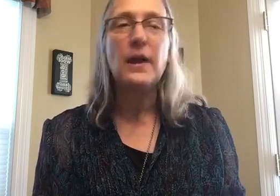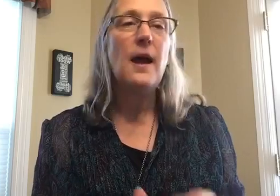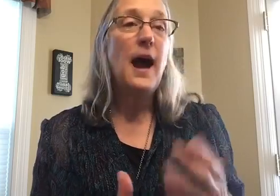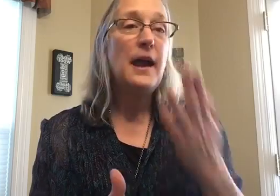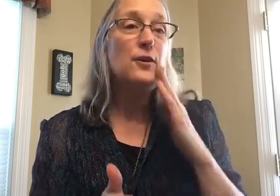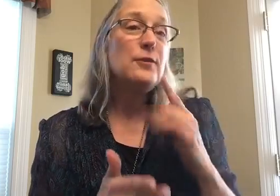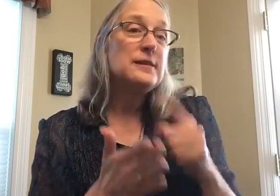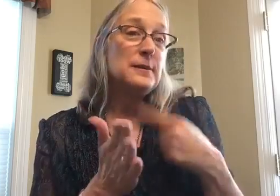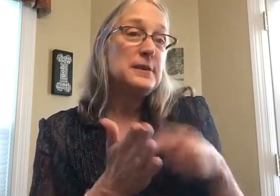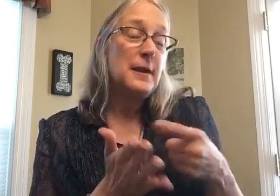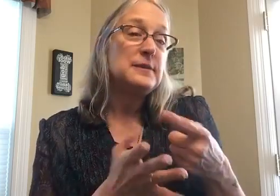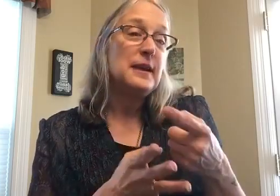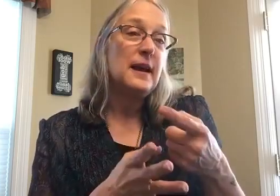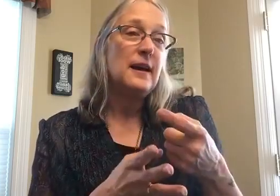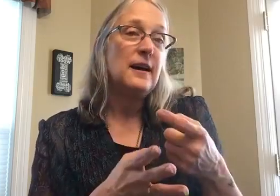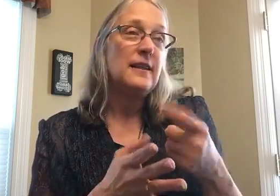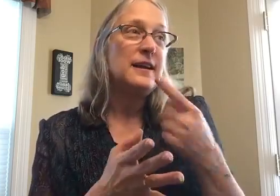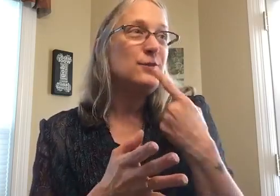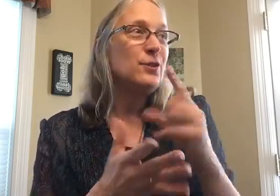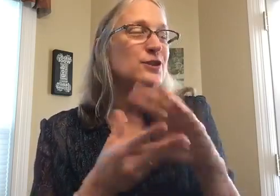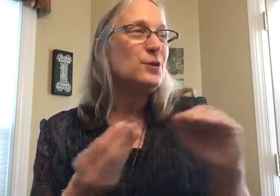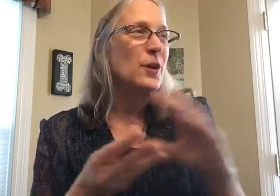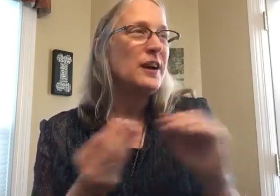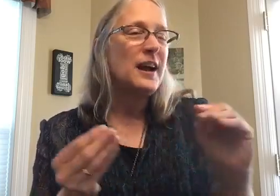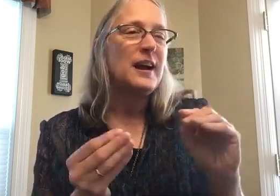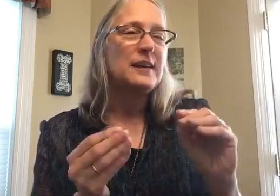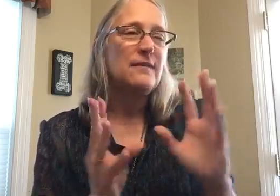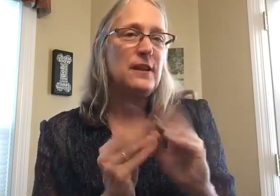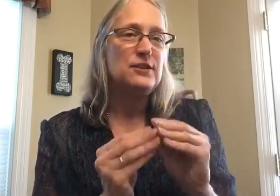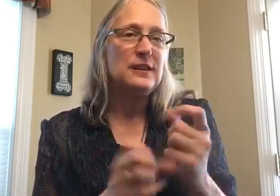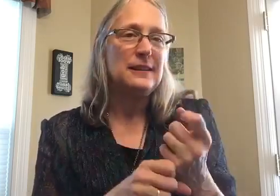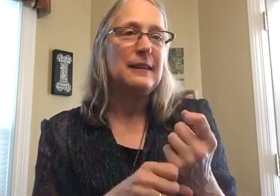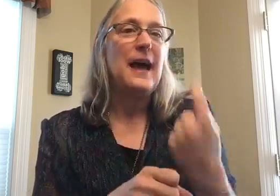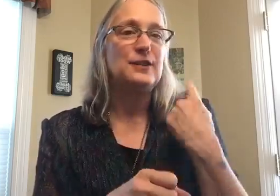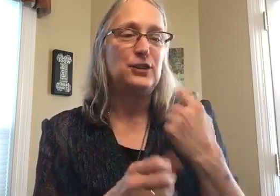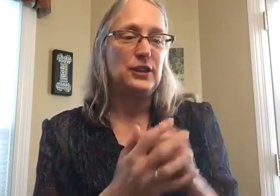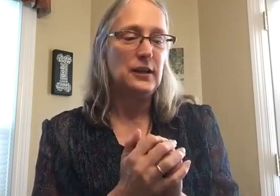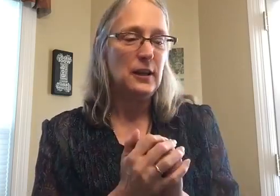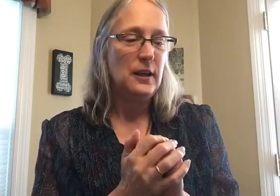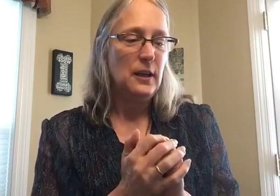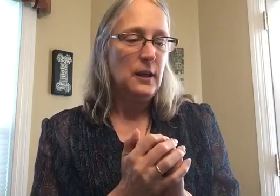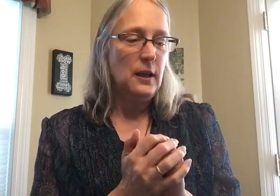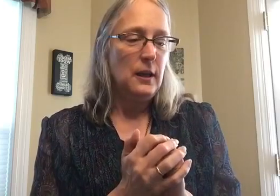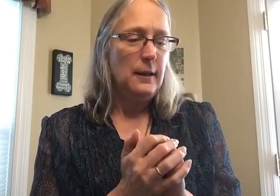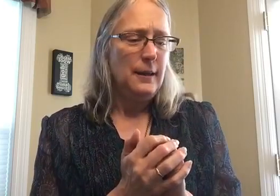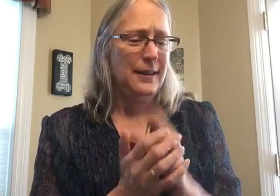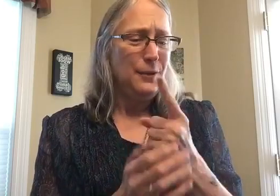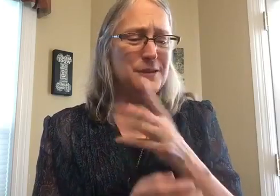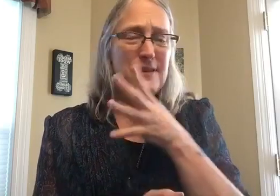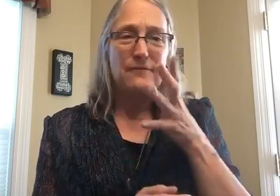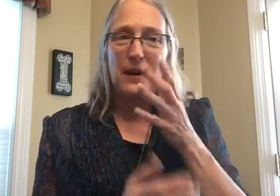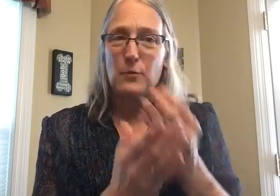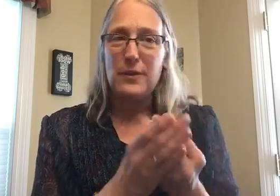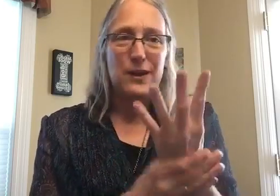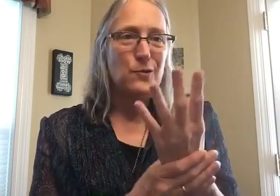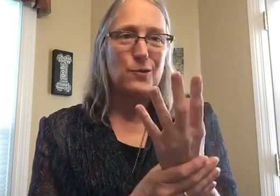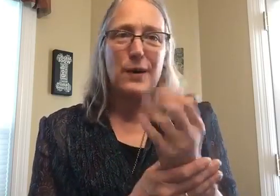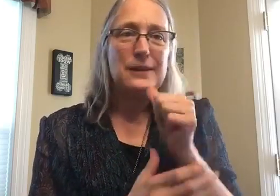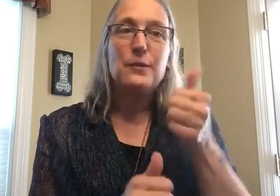I know that sometimes they told a story at convention last year. It was some farm where they grew, I don't remember